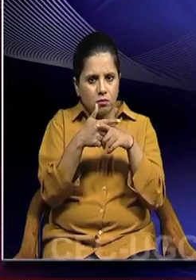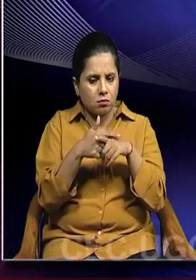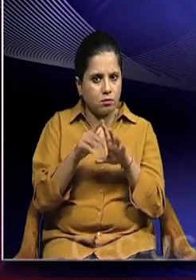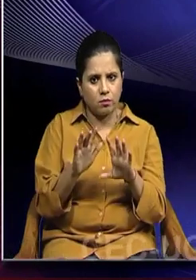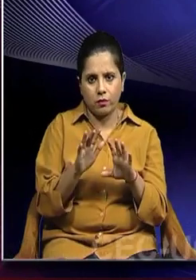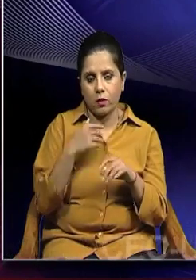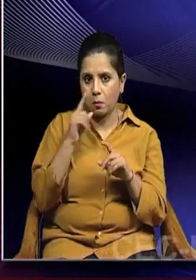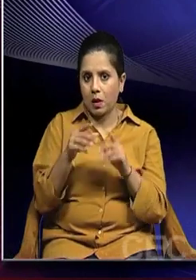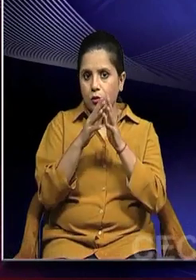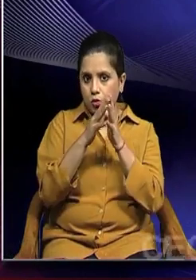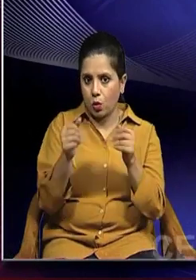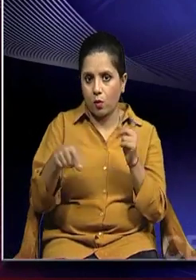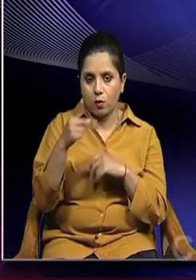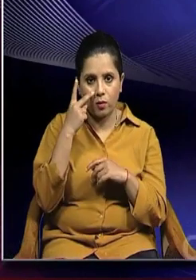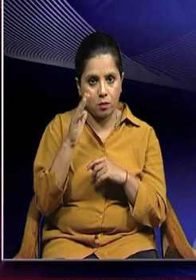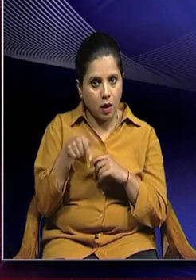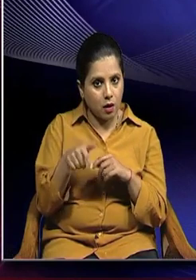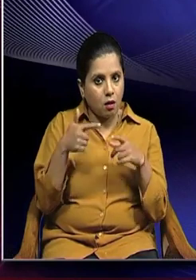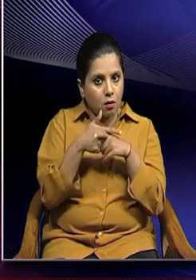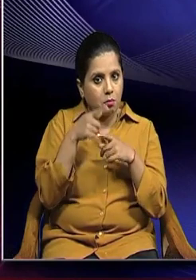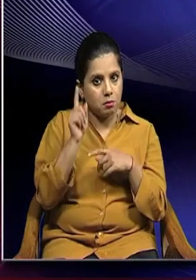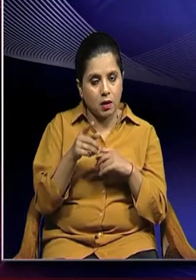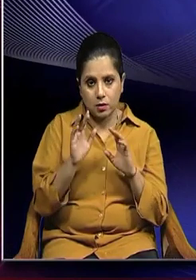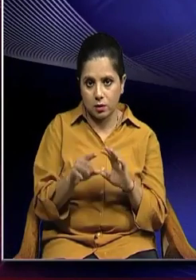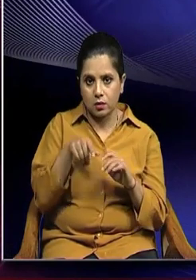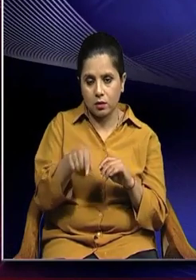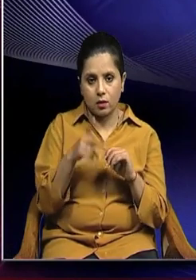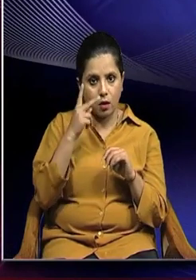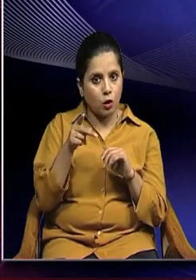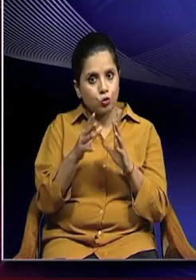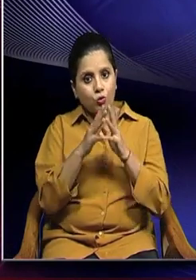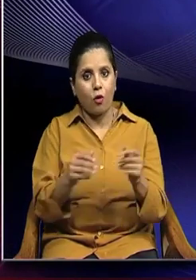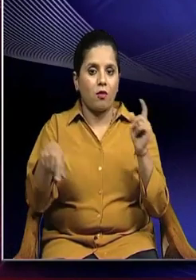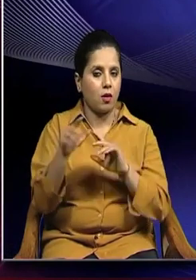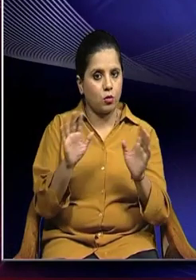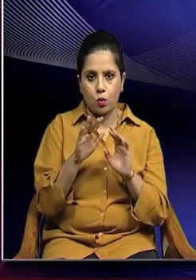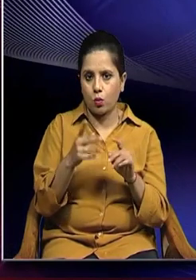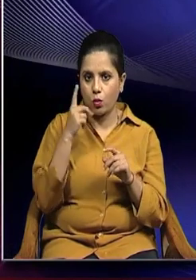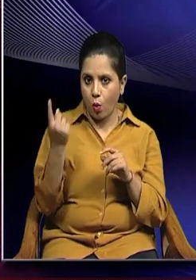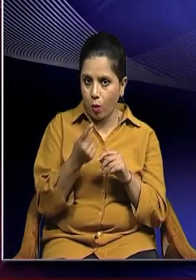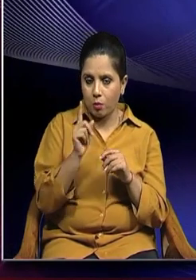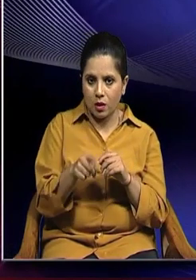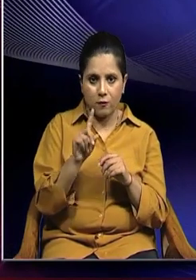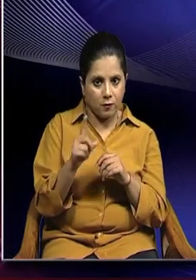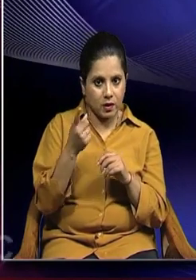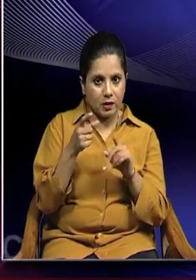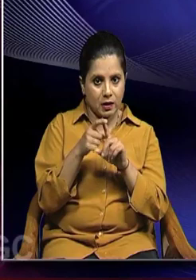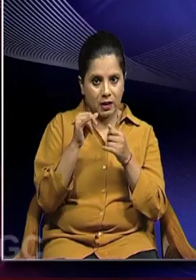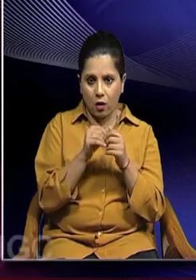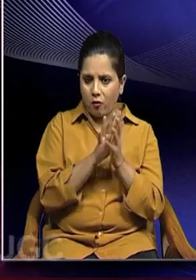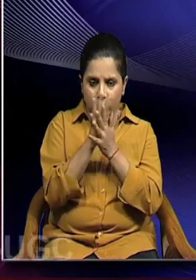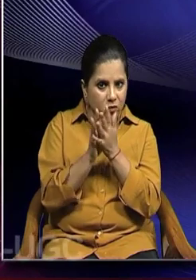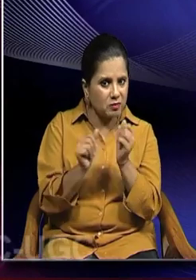we should dissolve this conflict rather than resolve the conflicts. So, in place of